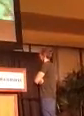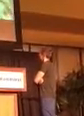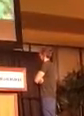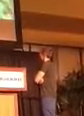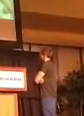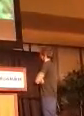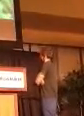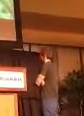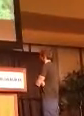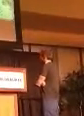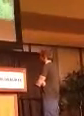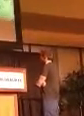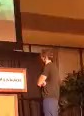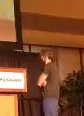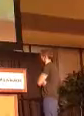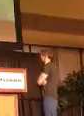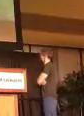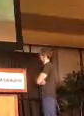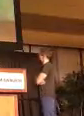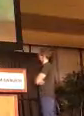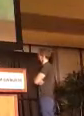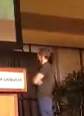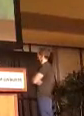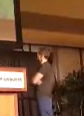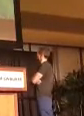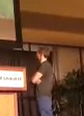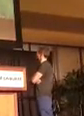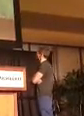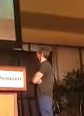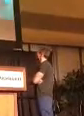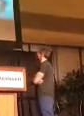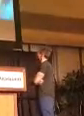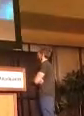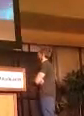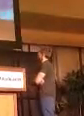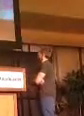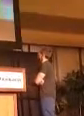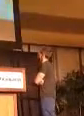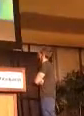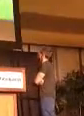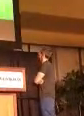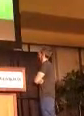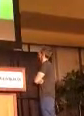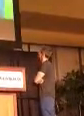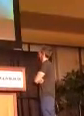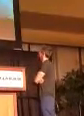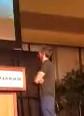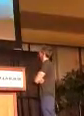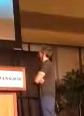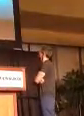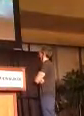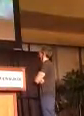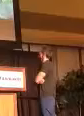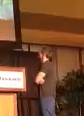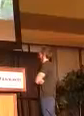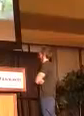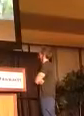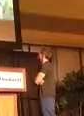away from me. Oh, don't walk away